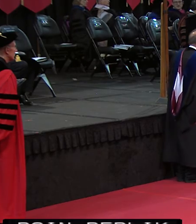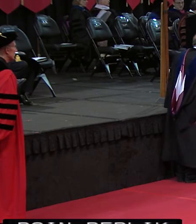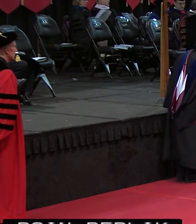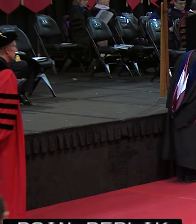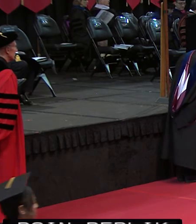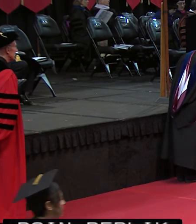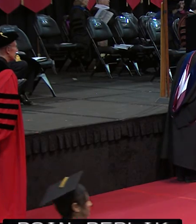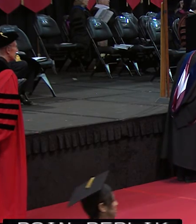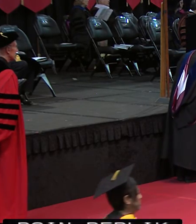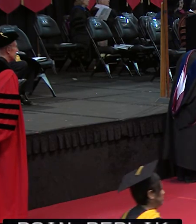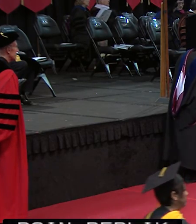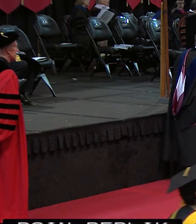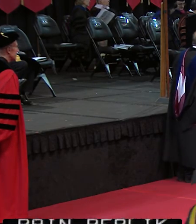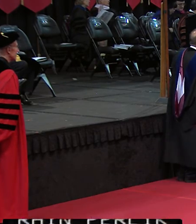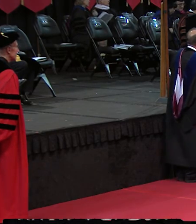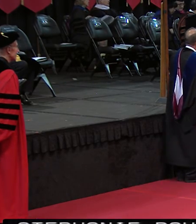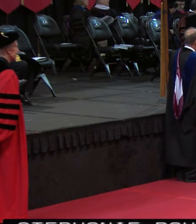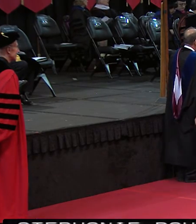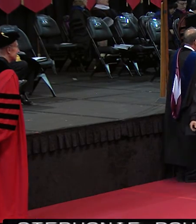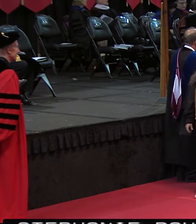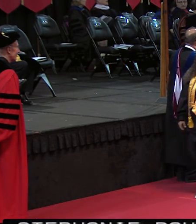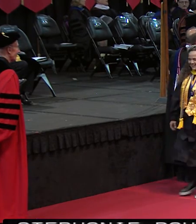Tiffany Chriselle Prosper.